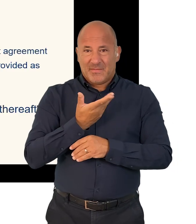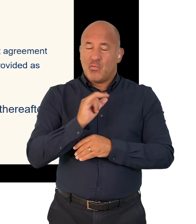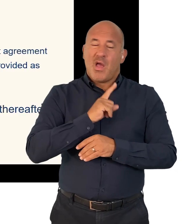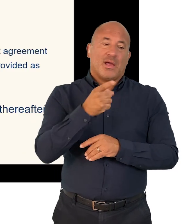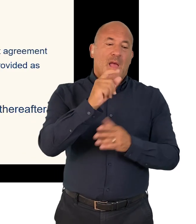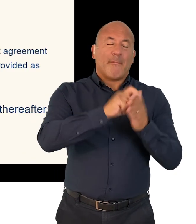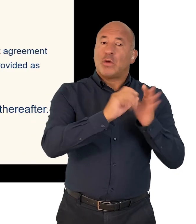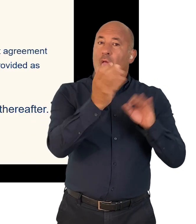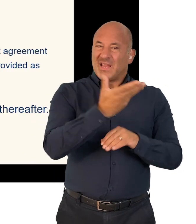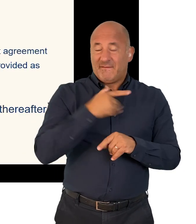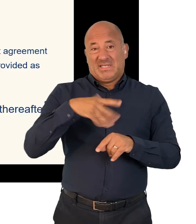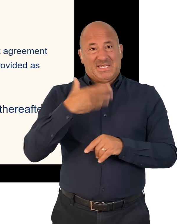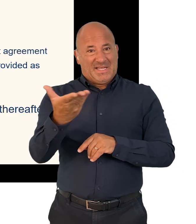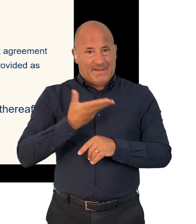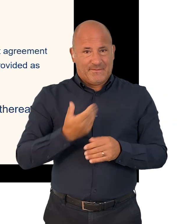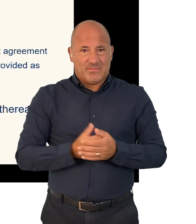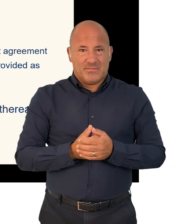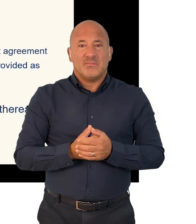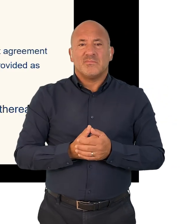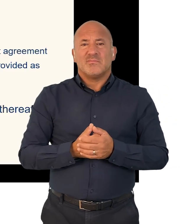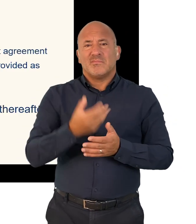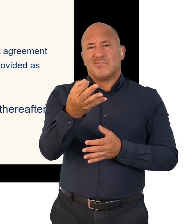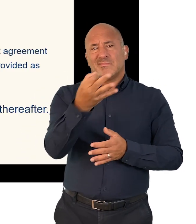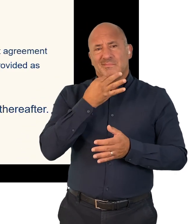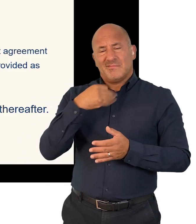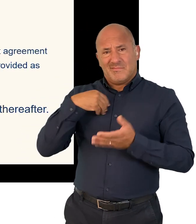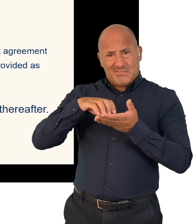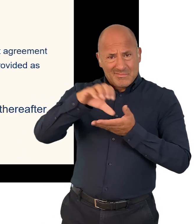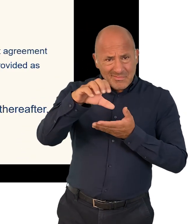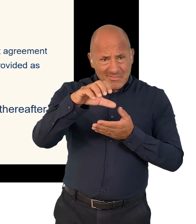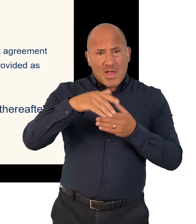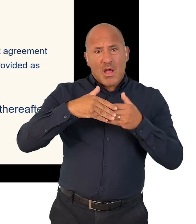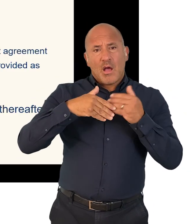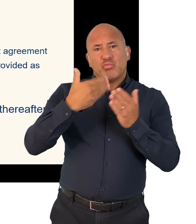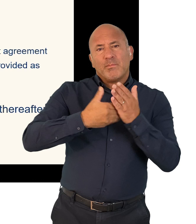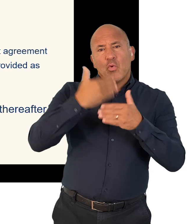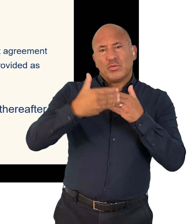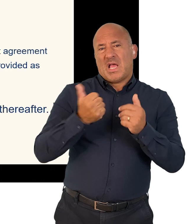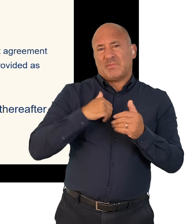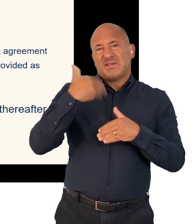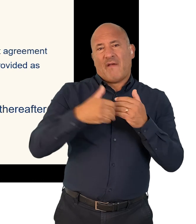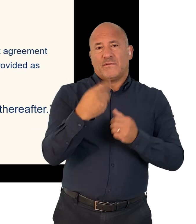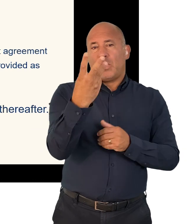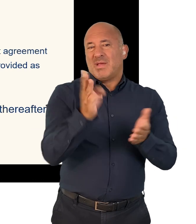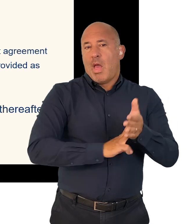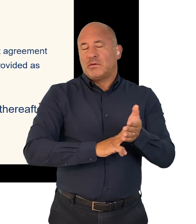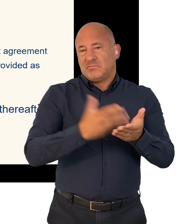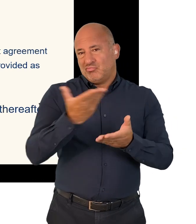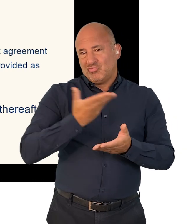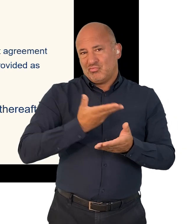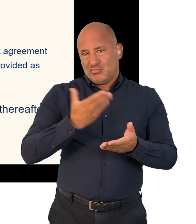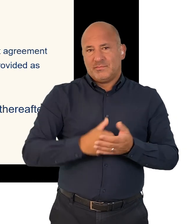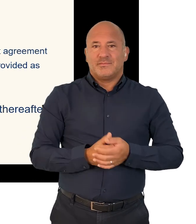of the application. Payment requests and progress reports will be scheduled quarterly thereafter.